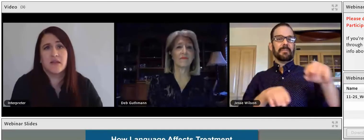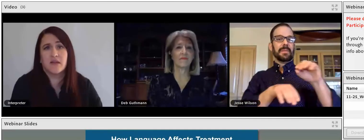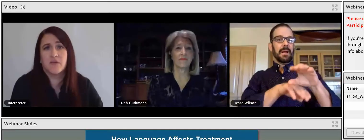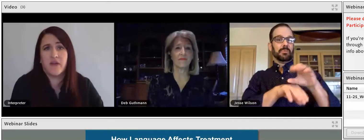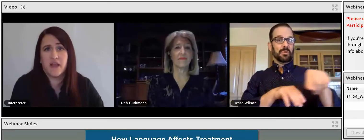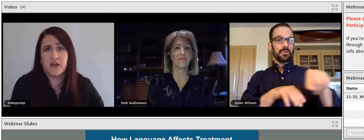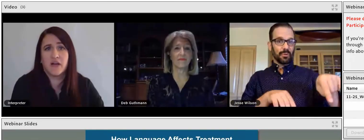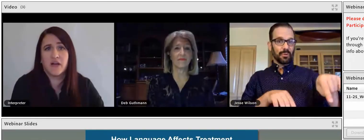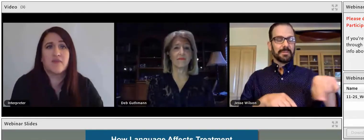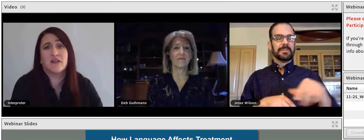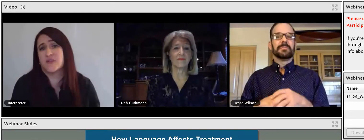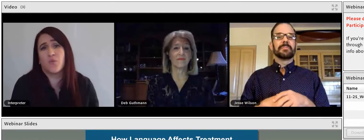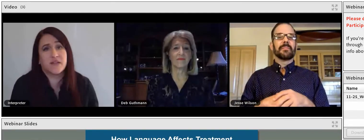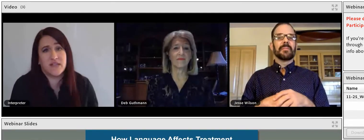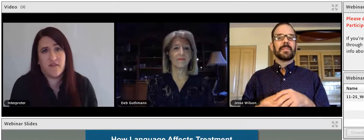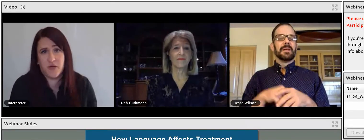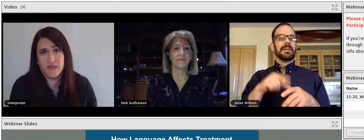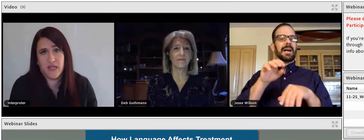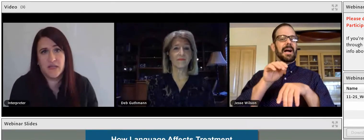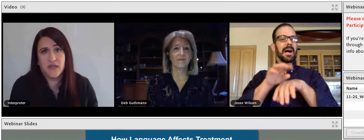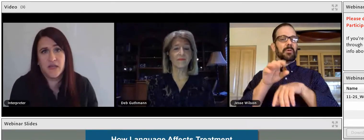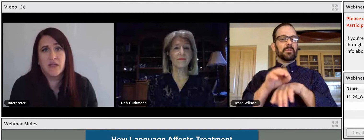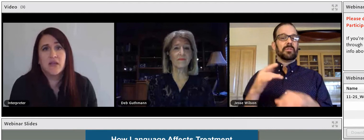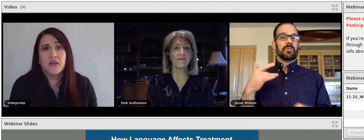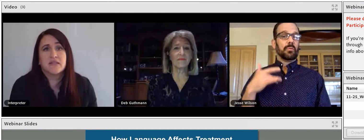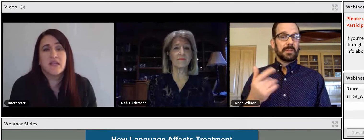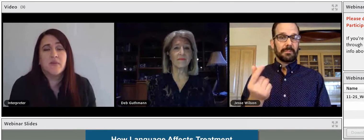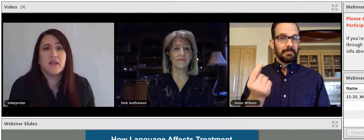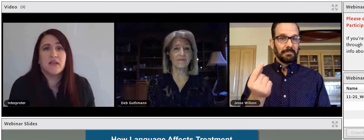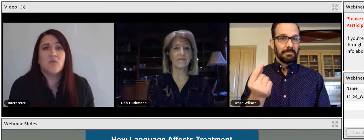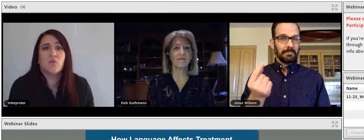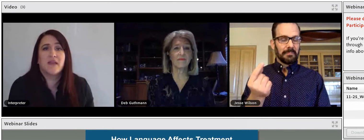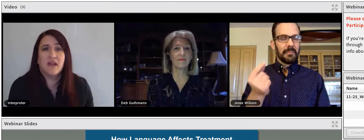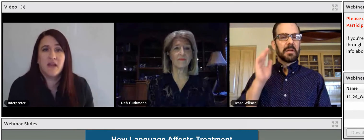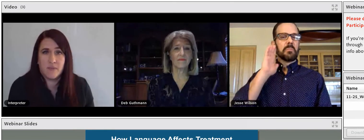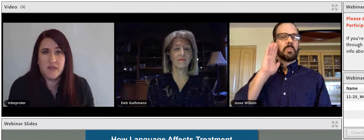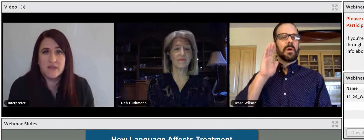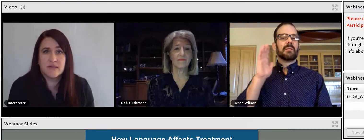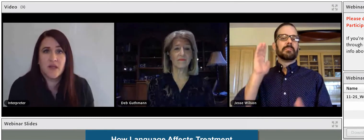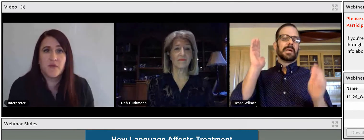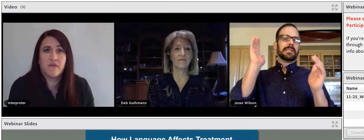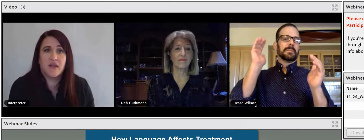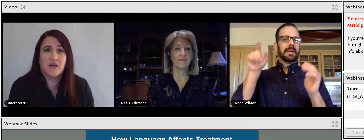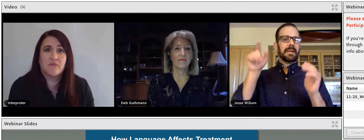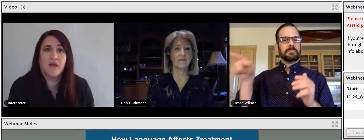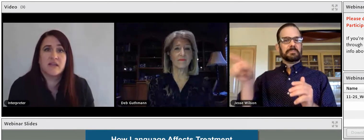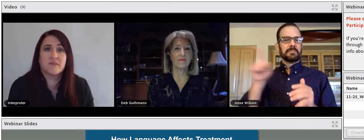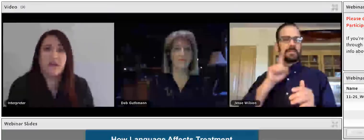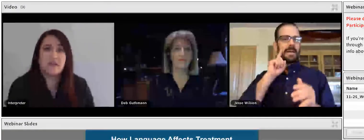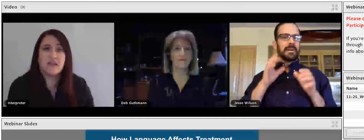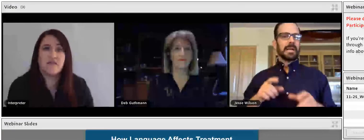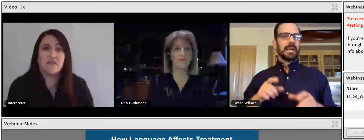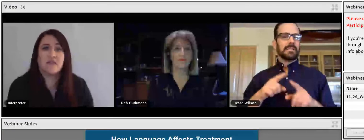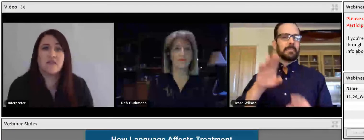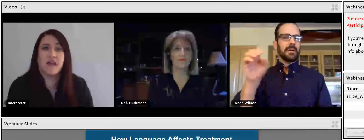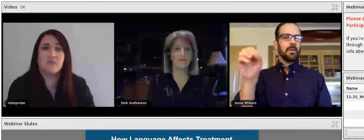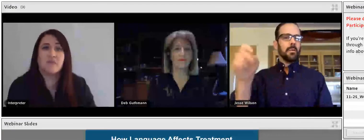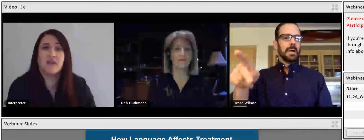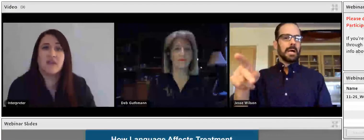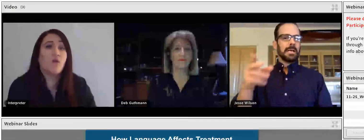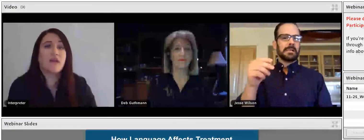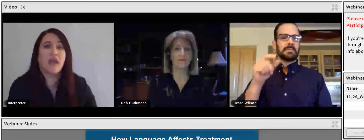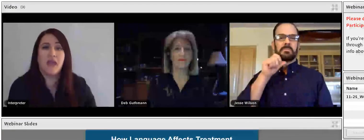and the hearing provider, and then just 1 deaf person. Typically, when that happens, a provider might expect that the